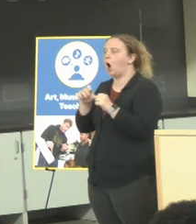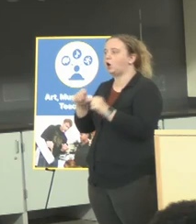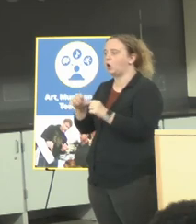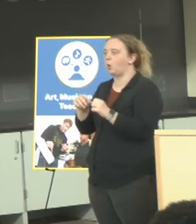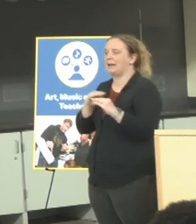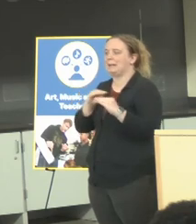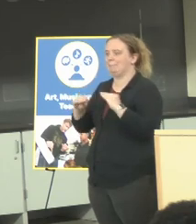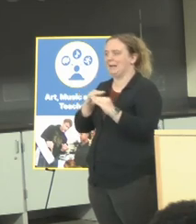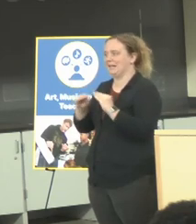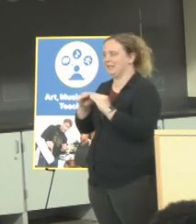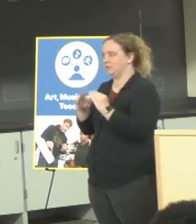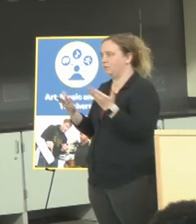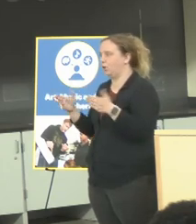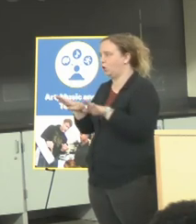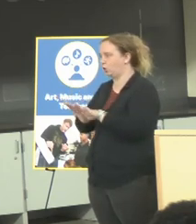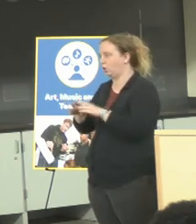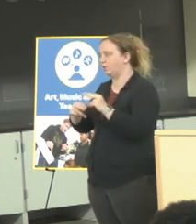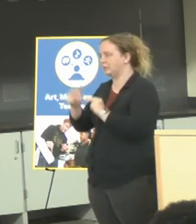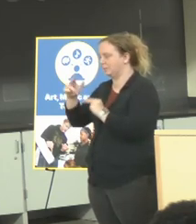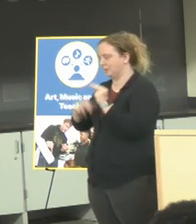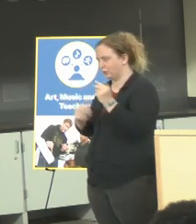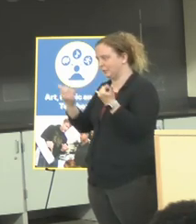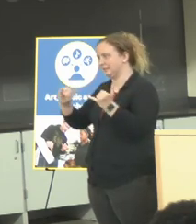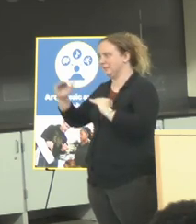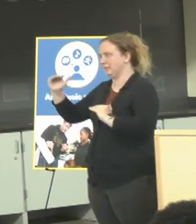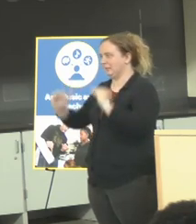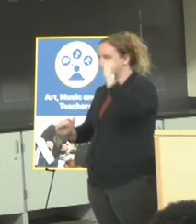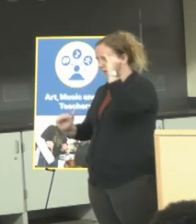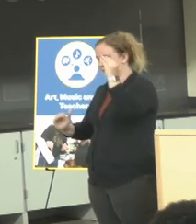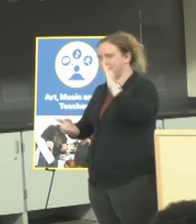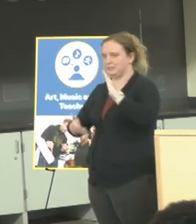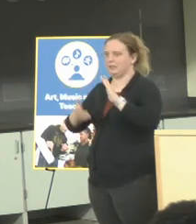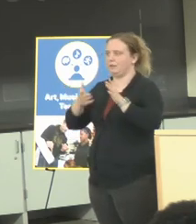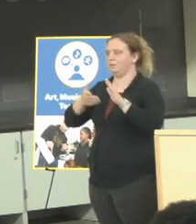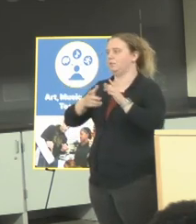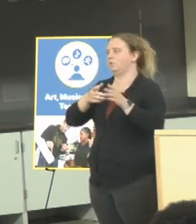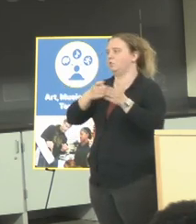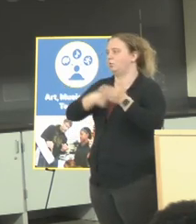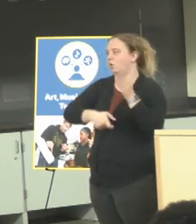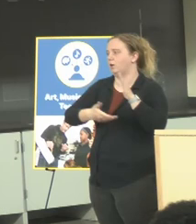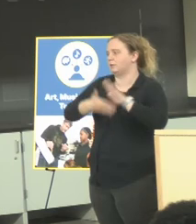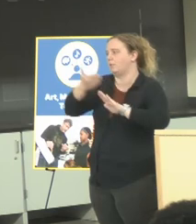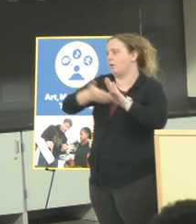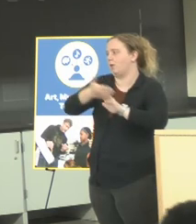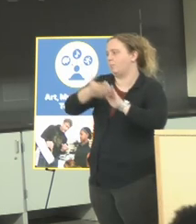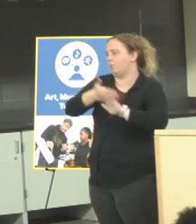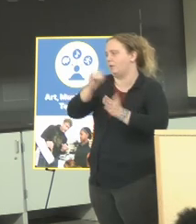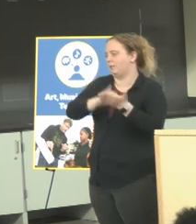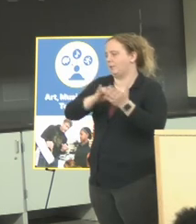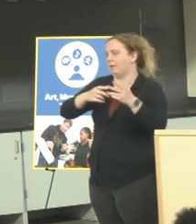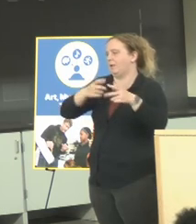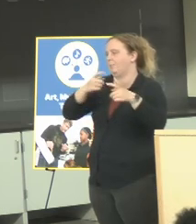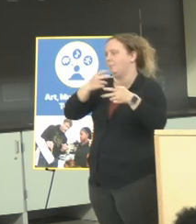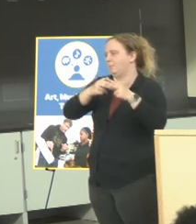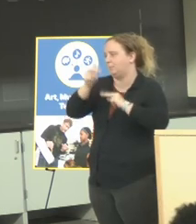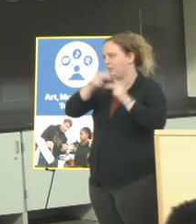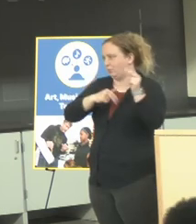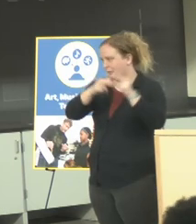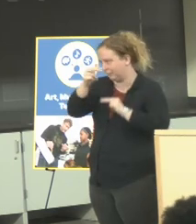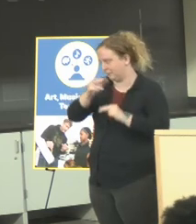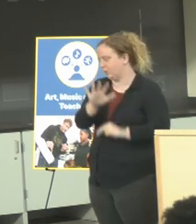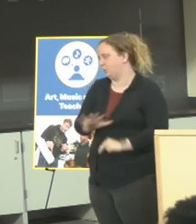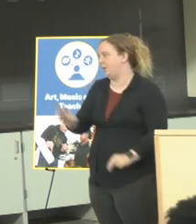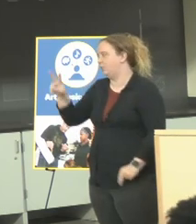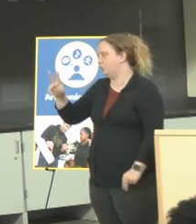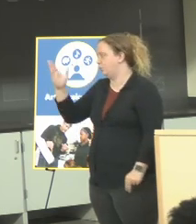and some of the utility costs of maintaining that building should it be needed to use in past. So netting those out, about two-thirds of the savings would be